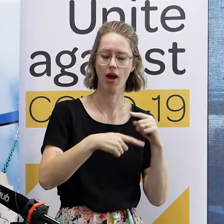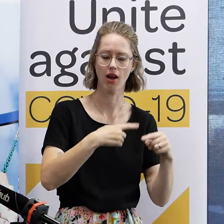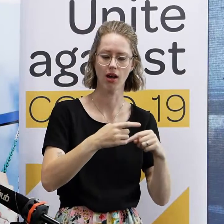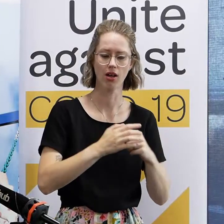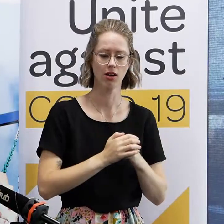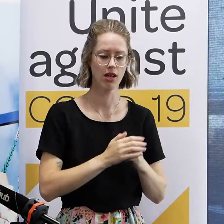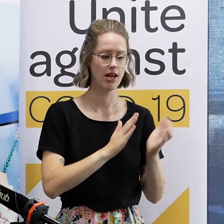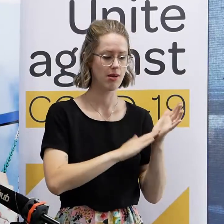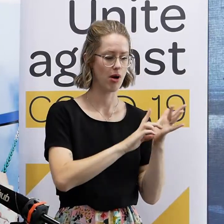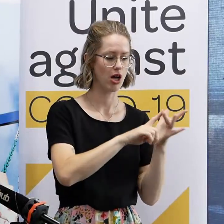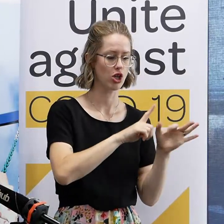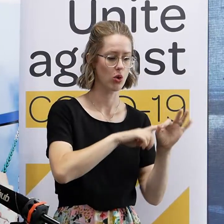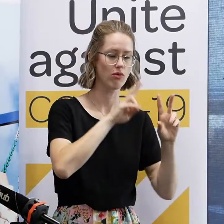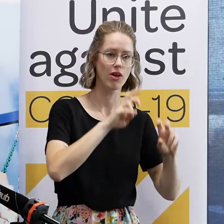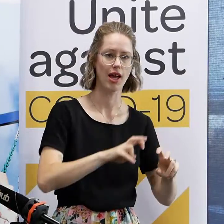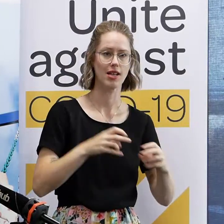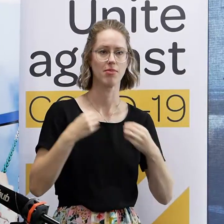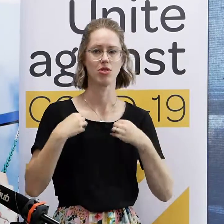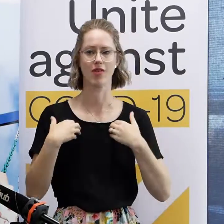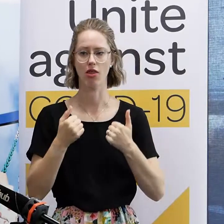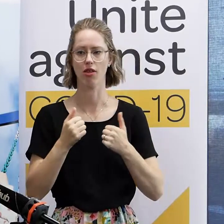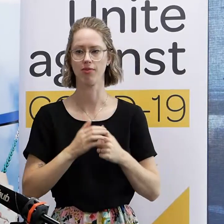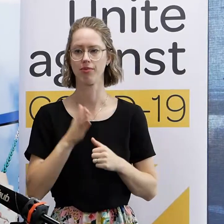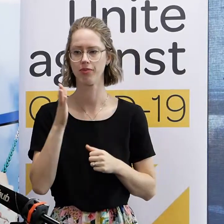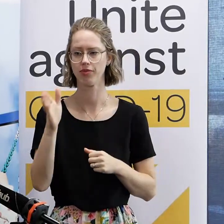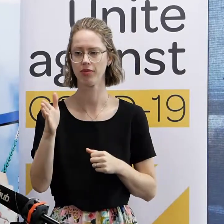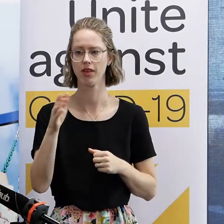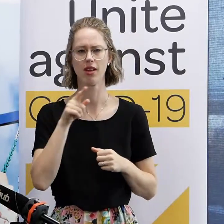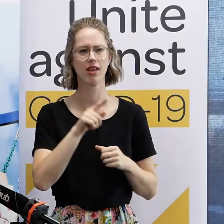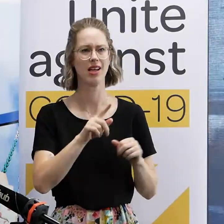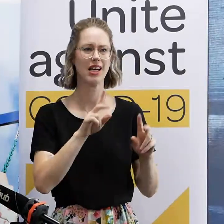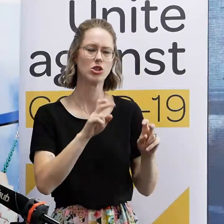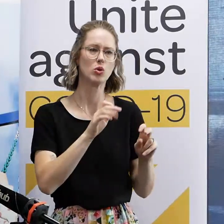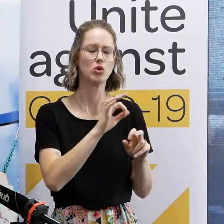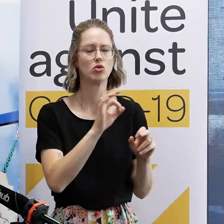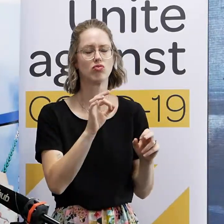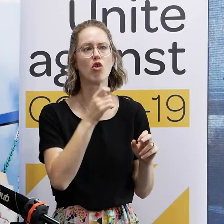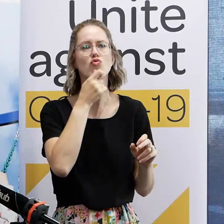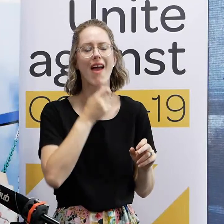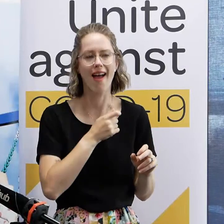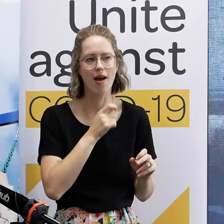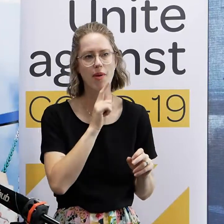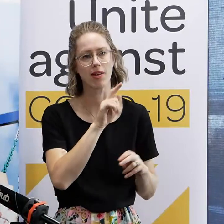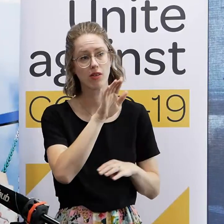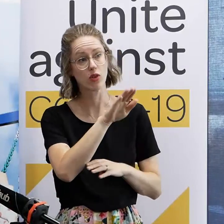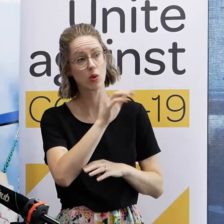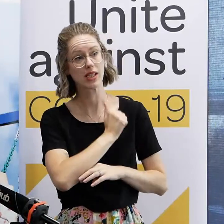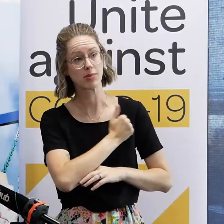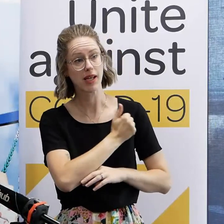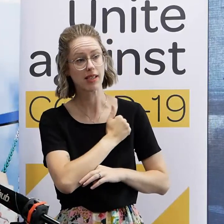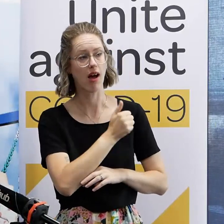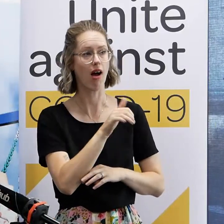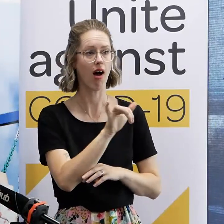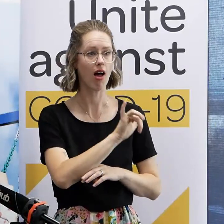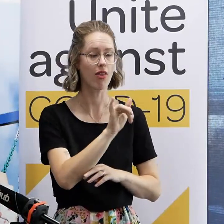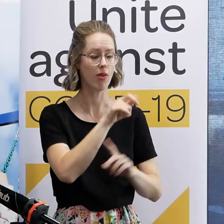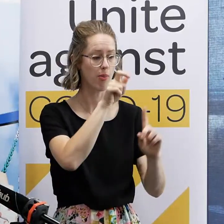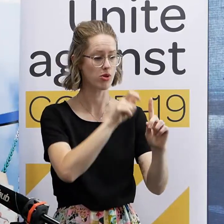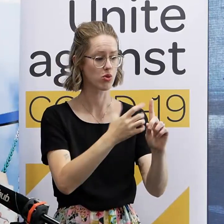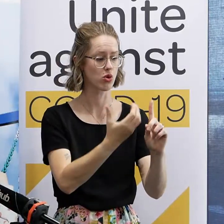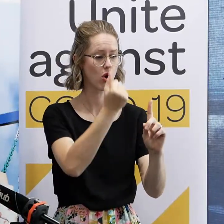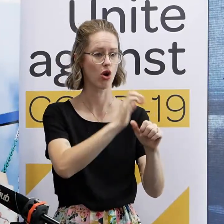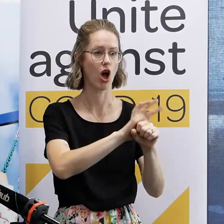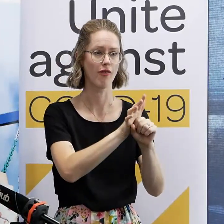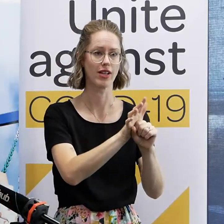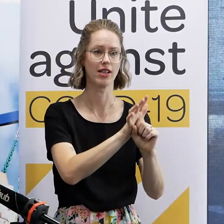by MIQ and by the Ministry of Health. Obviously, this is something that doesn't happen frequently, but in the future, would you expect either the person who tested positive